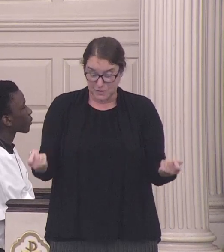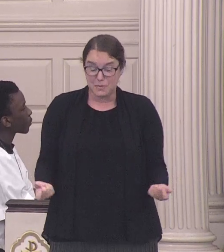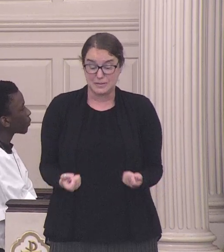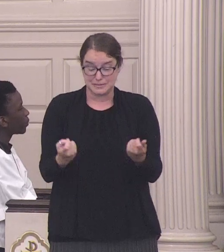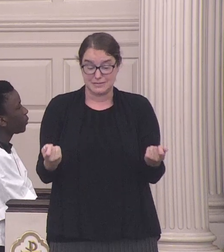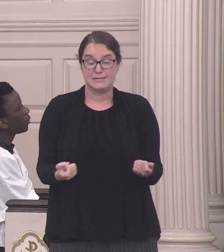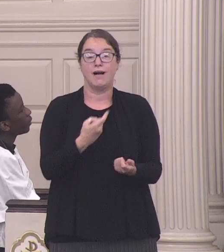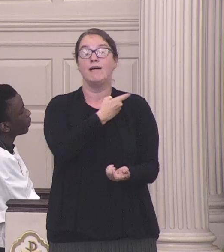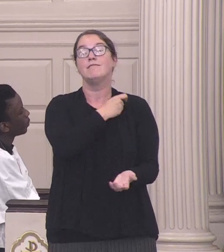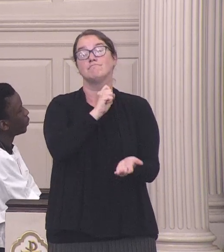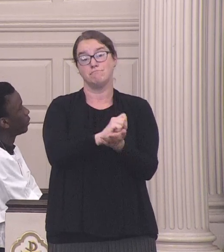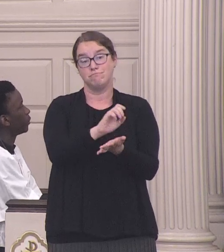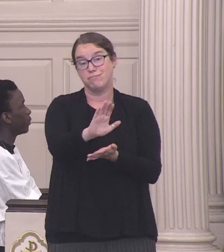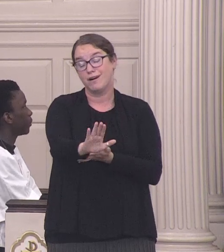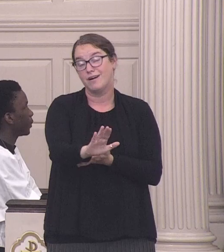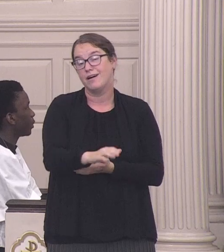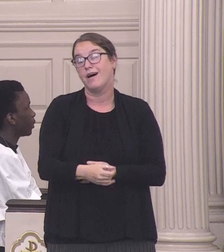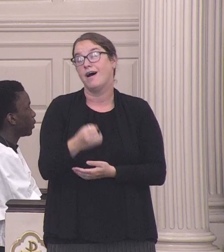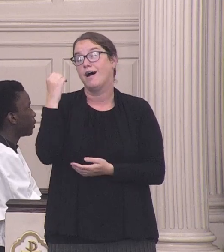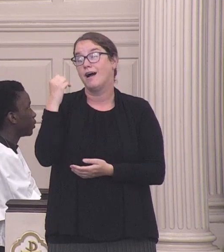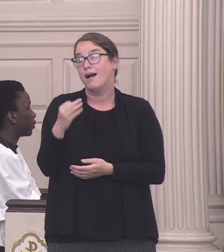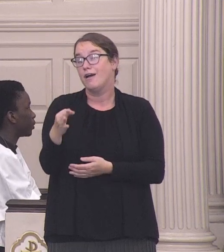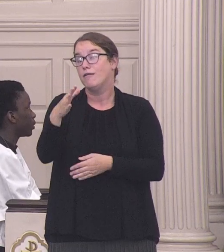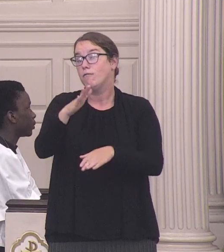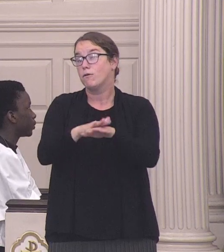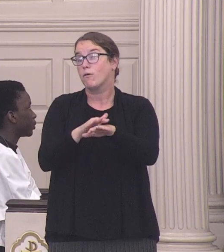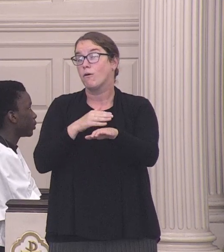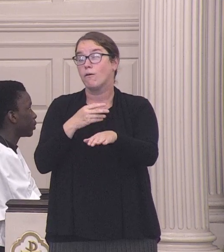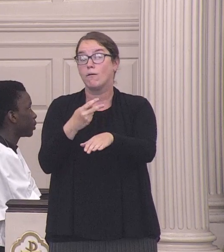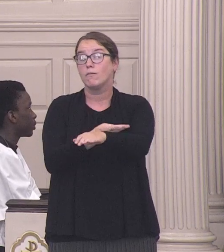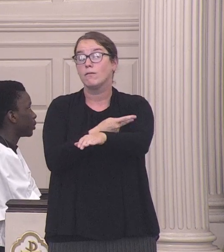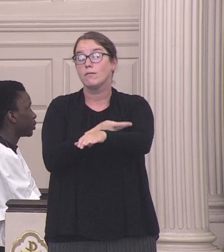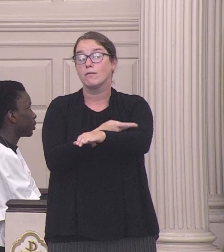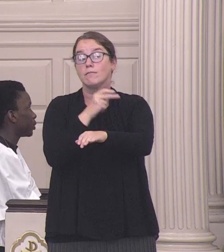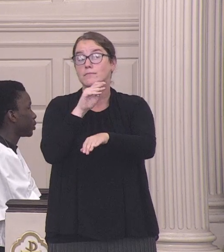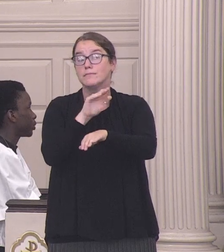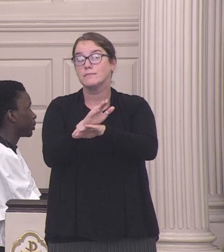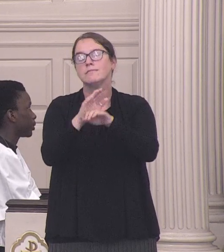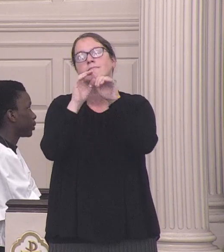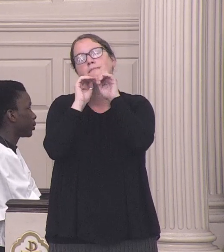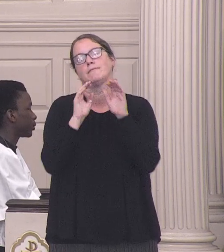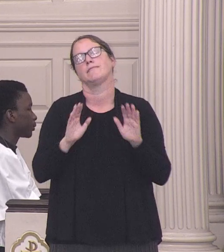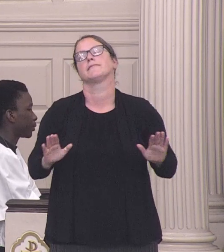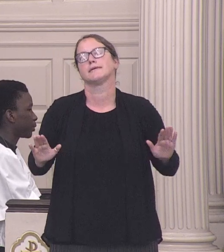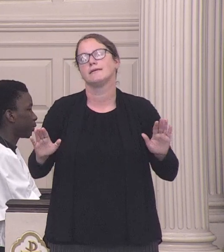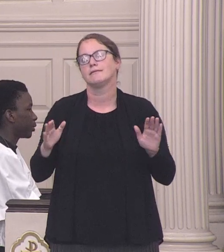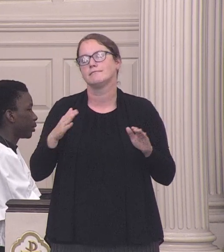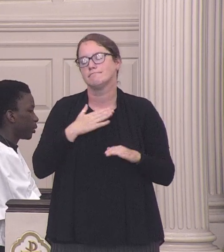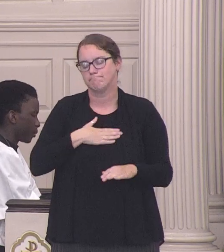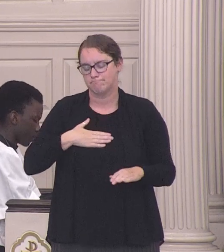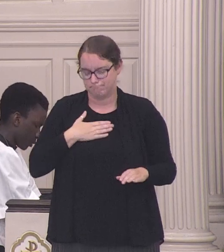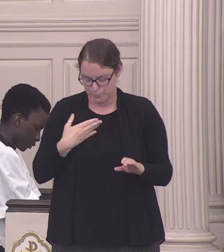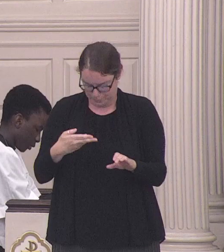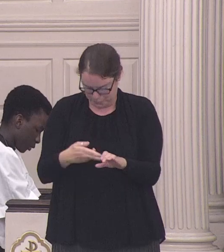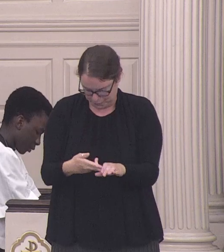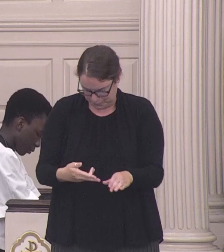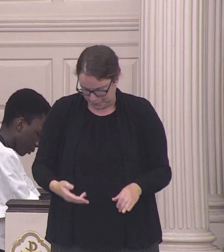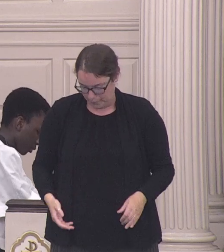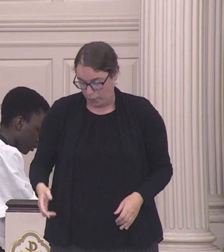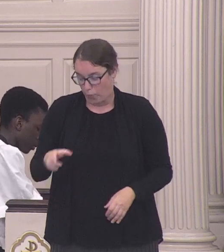called to the supper of the Lamb. Lord, I'm not worthy that you should enter under my roof, but only